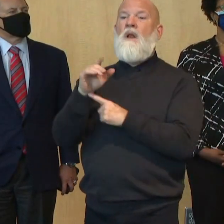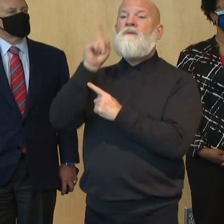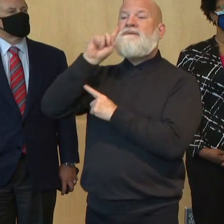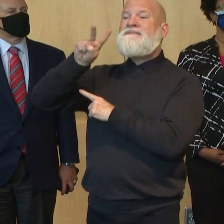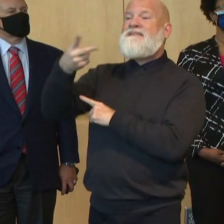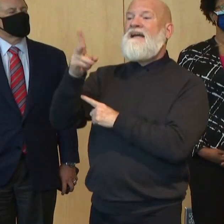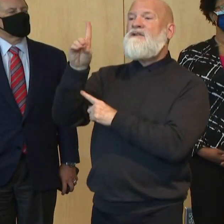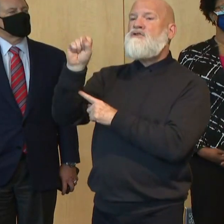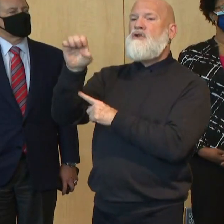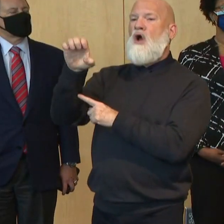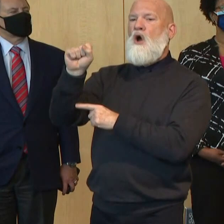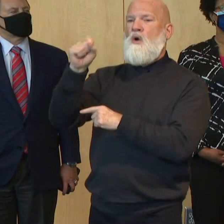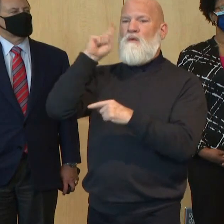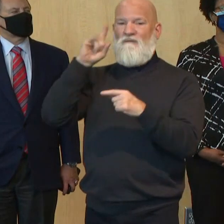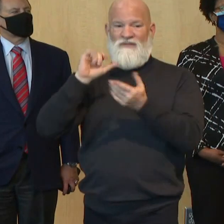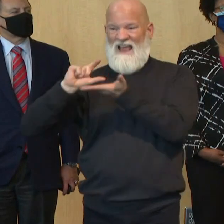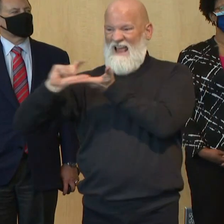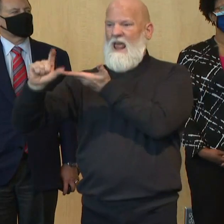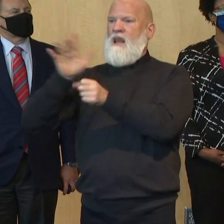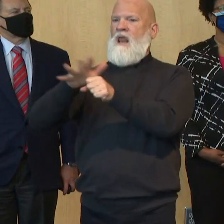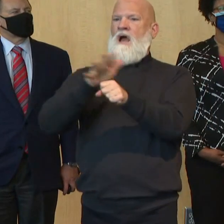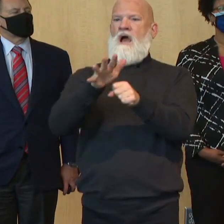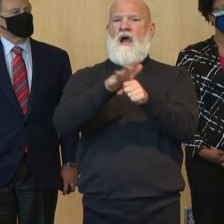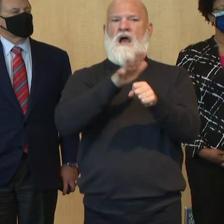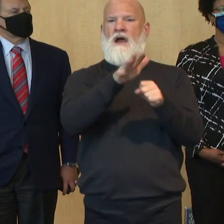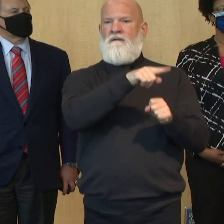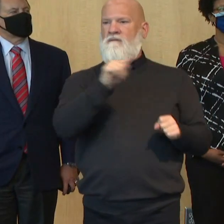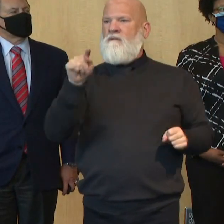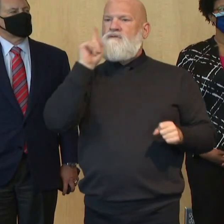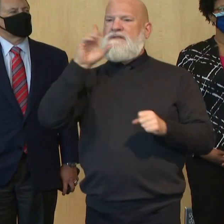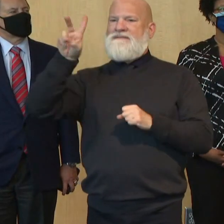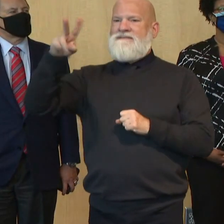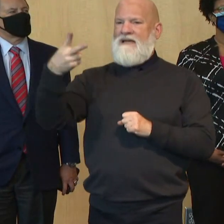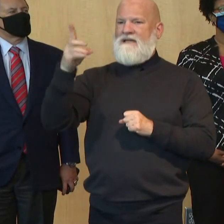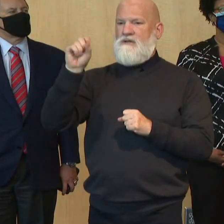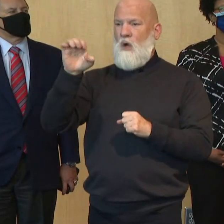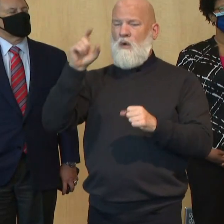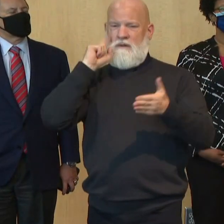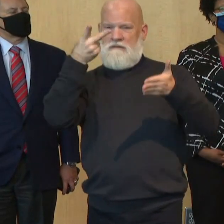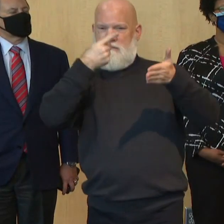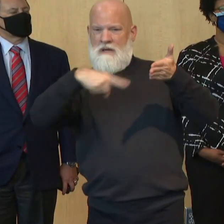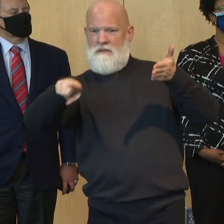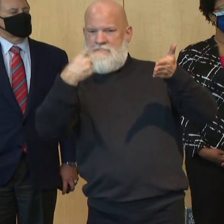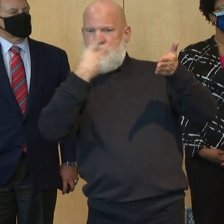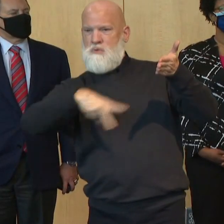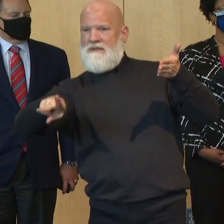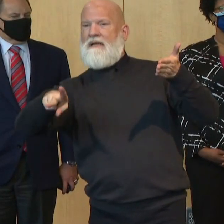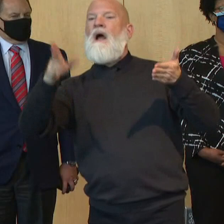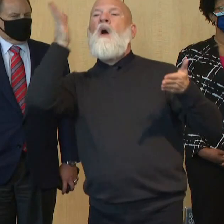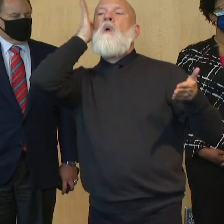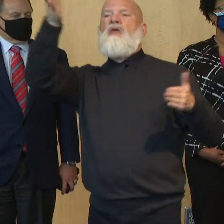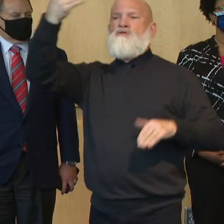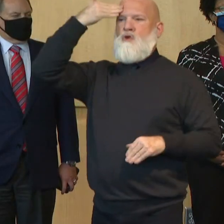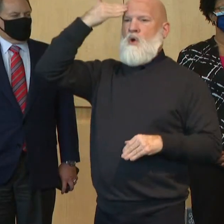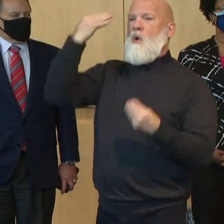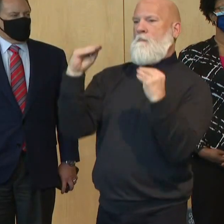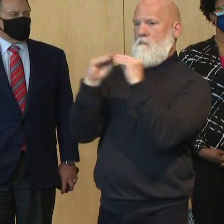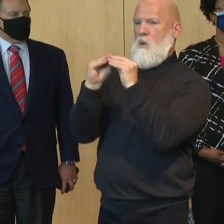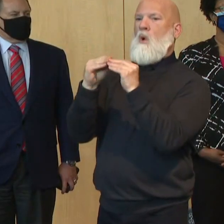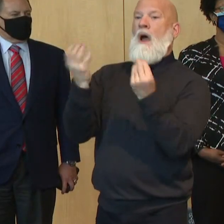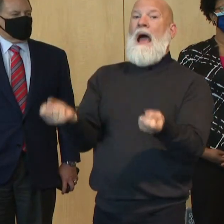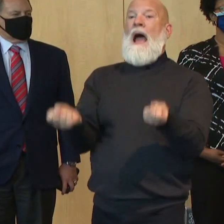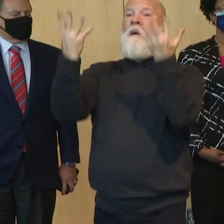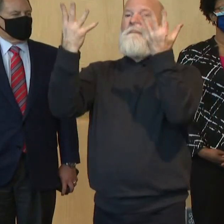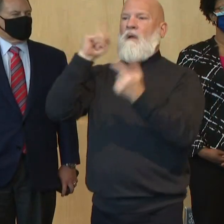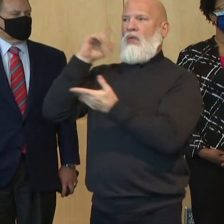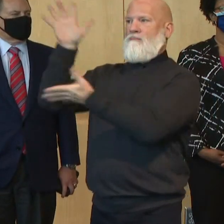seeing. Hopefully in the next week or two, we'll have a better idea of what our supply is going to look like,